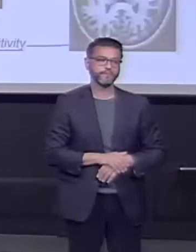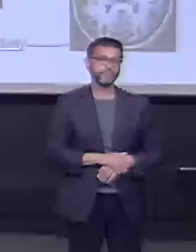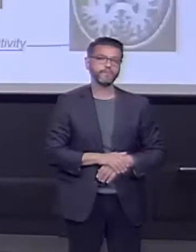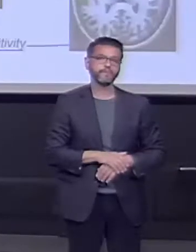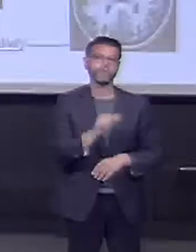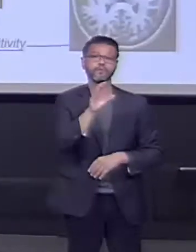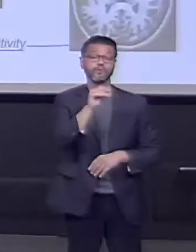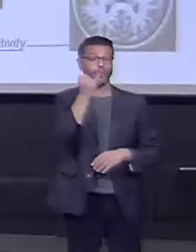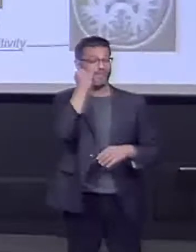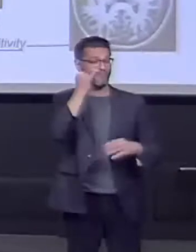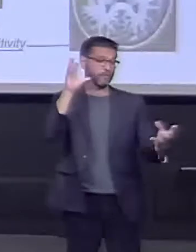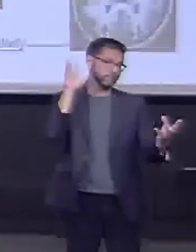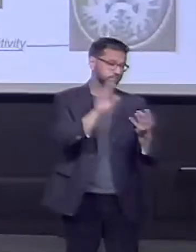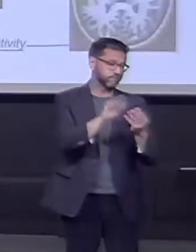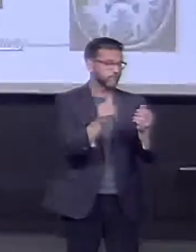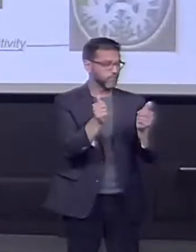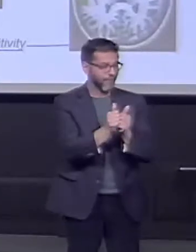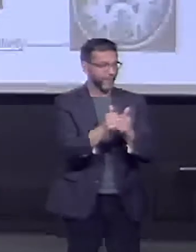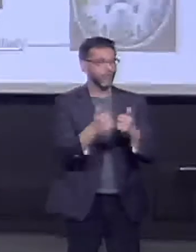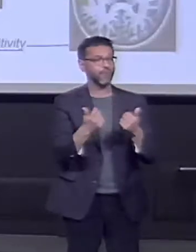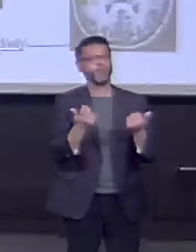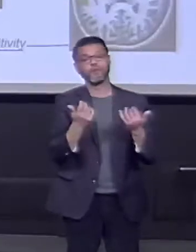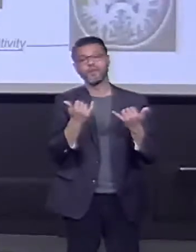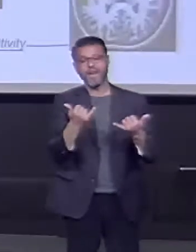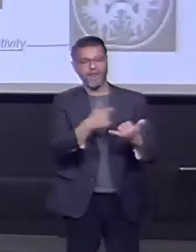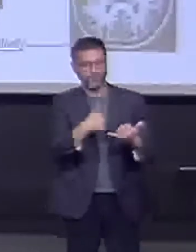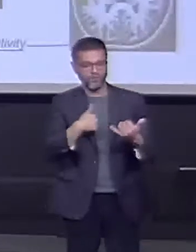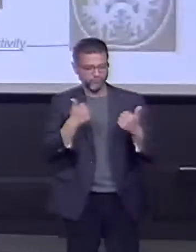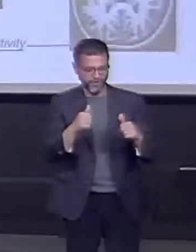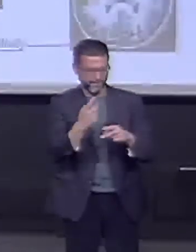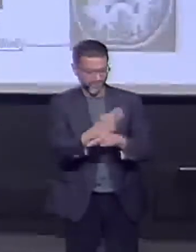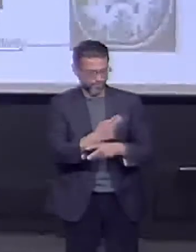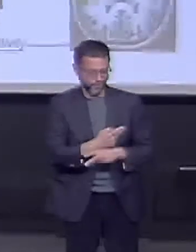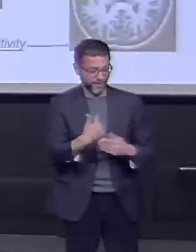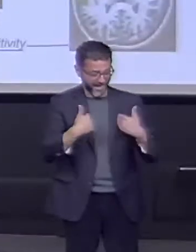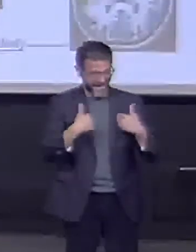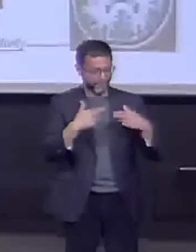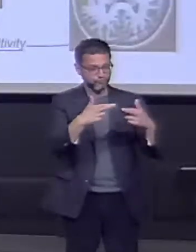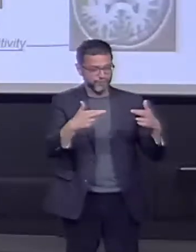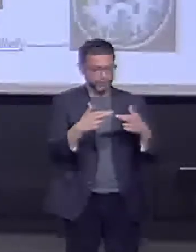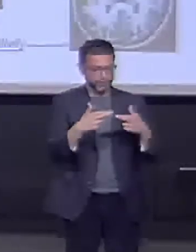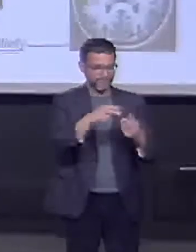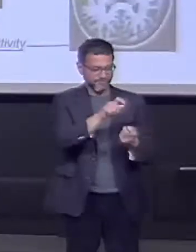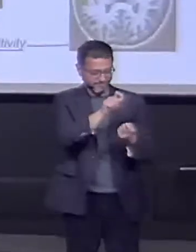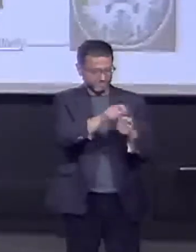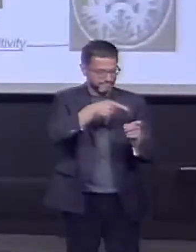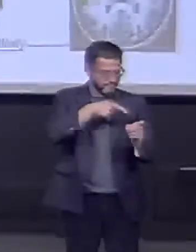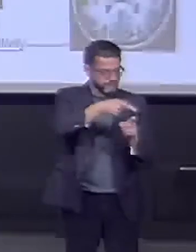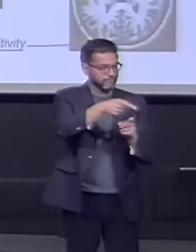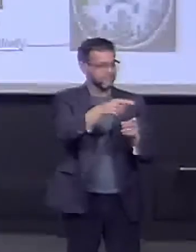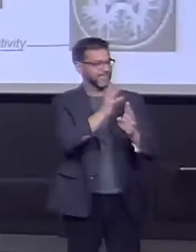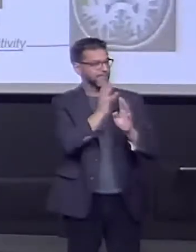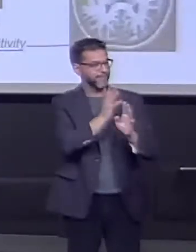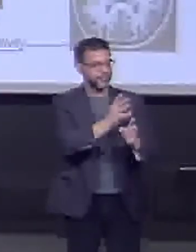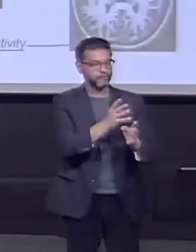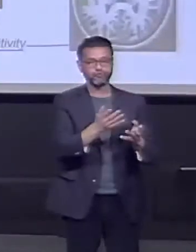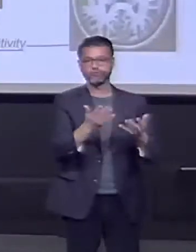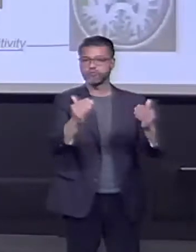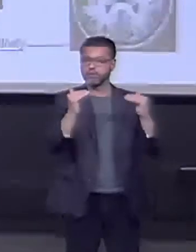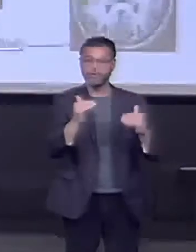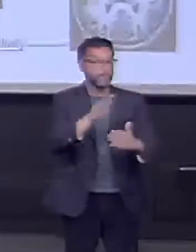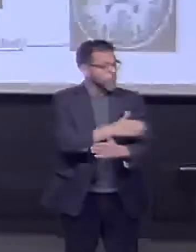So if we put all this together, we're looking for, is there a region that is special for speech? Is there a region that is special for music, for